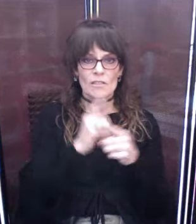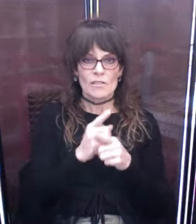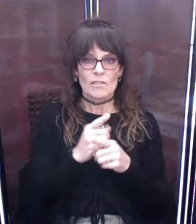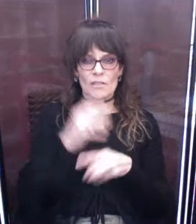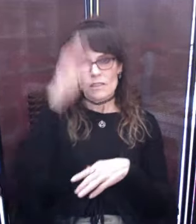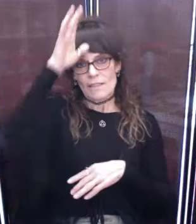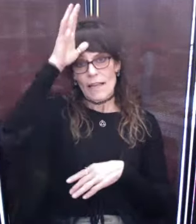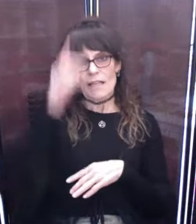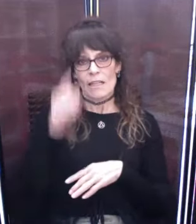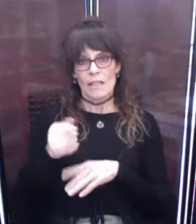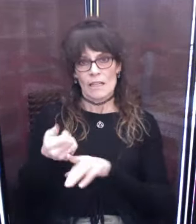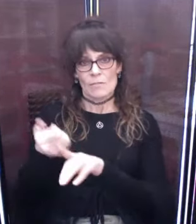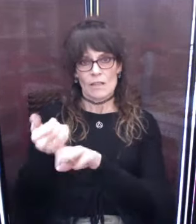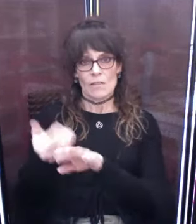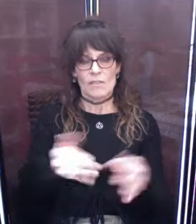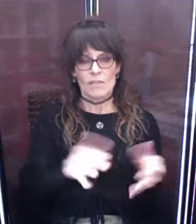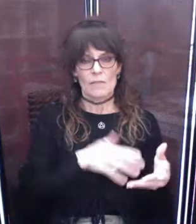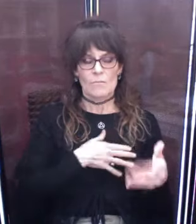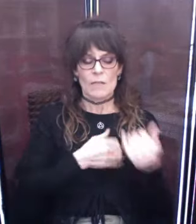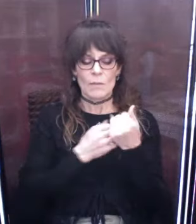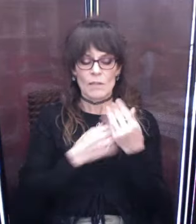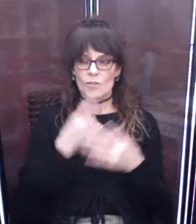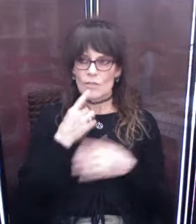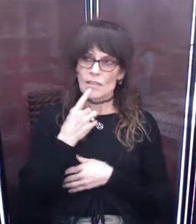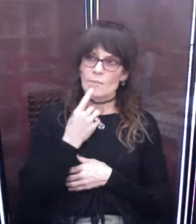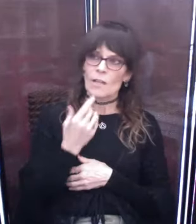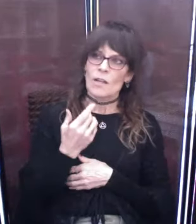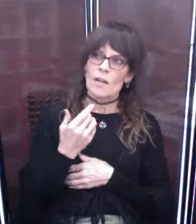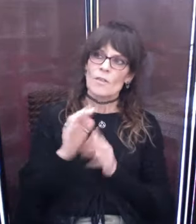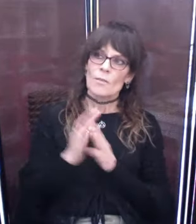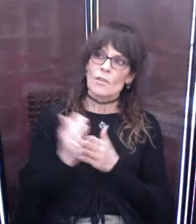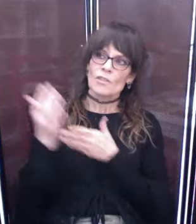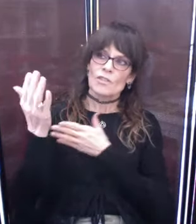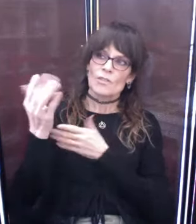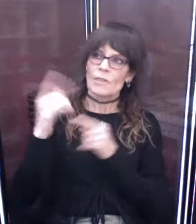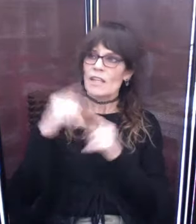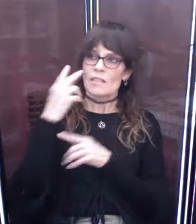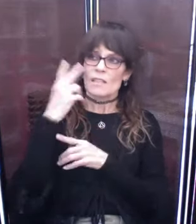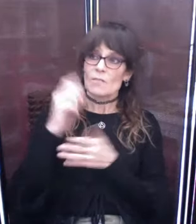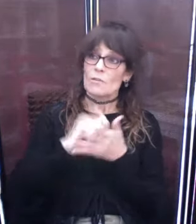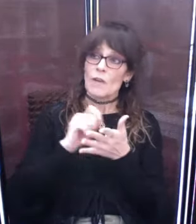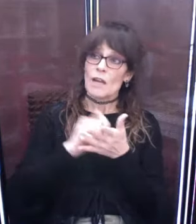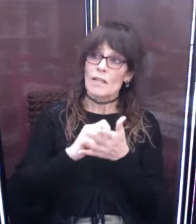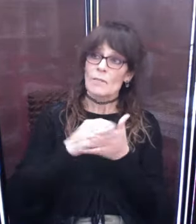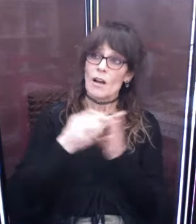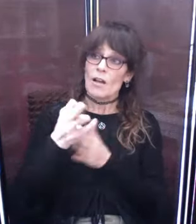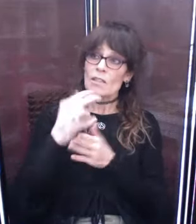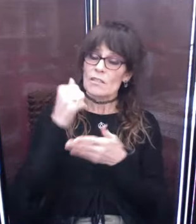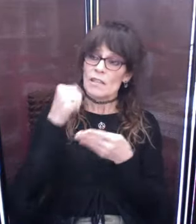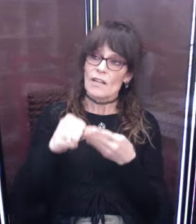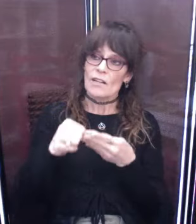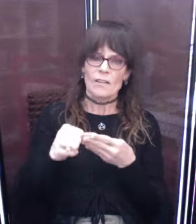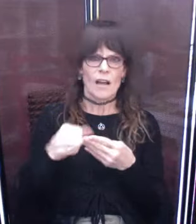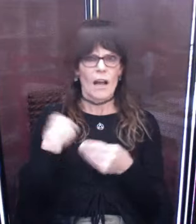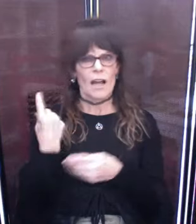So my sponsor said, well, our book suggests that there's people we can't see. We write them an honest letter. I had always thought that just meant for people that were